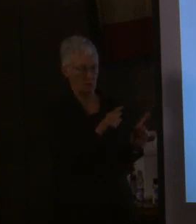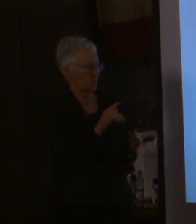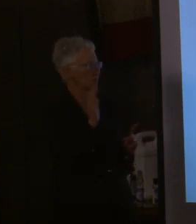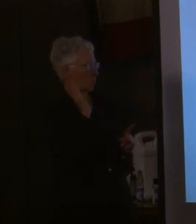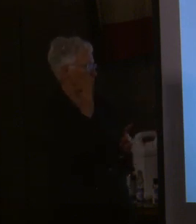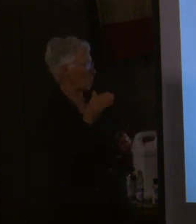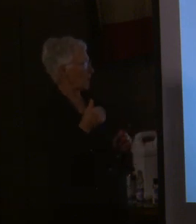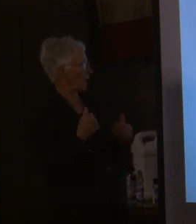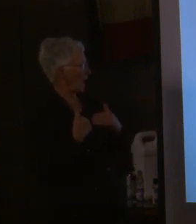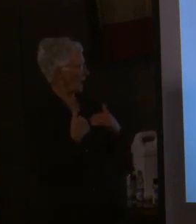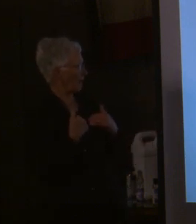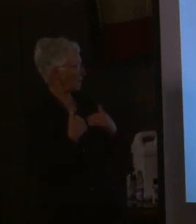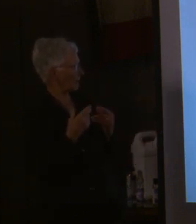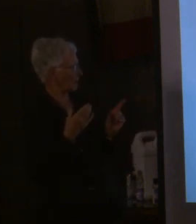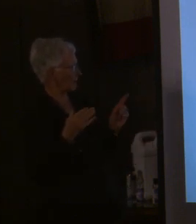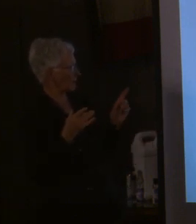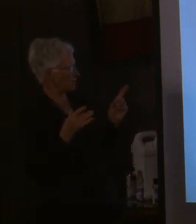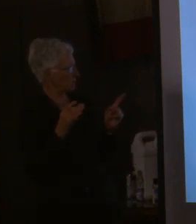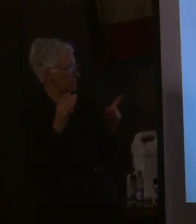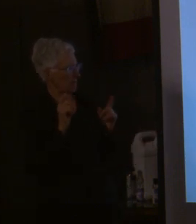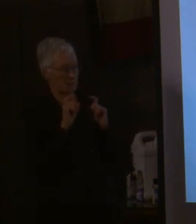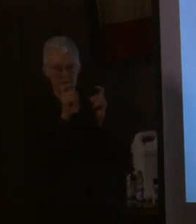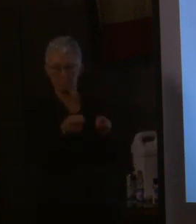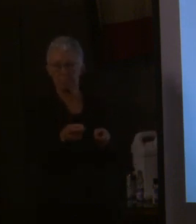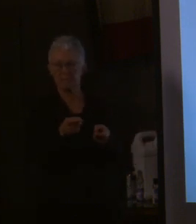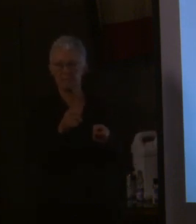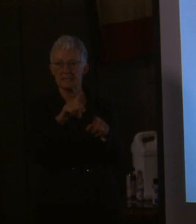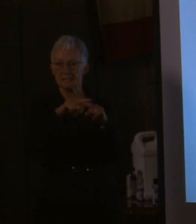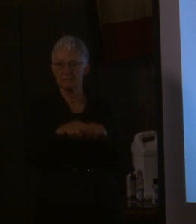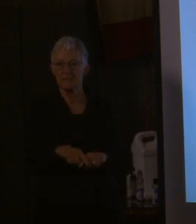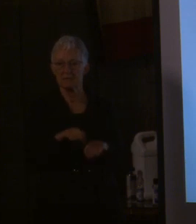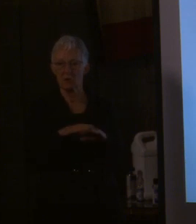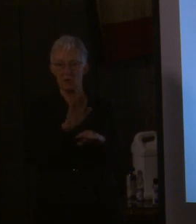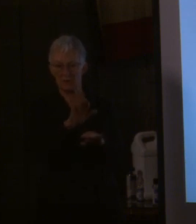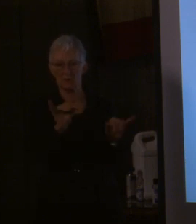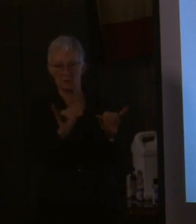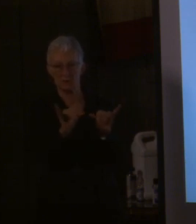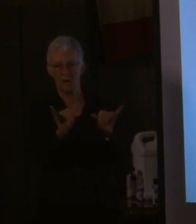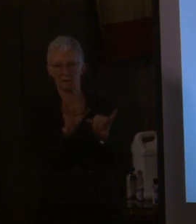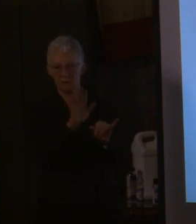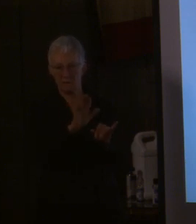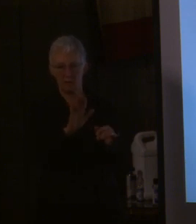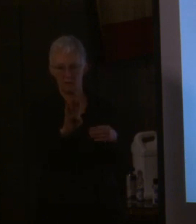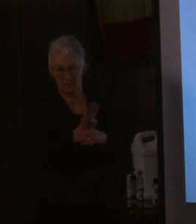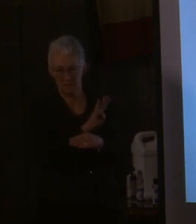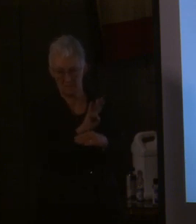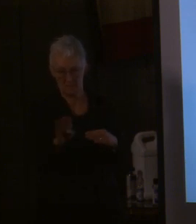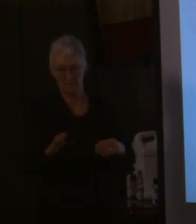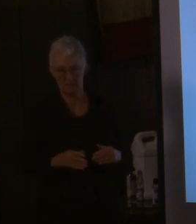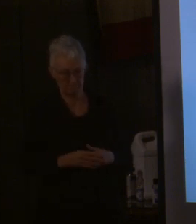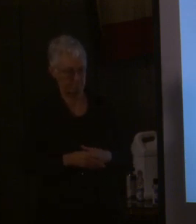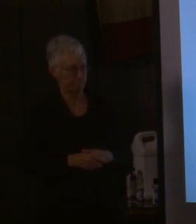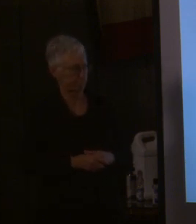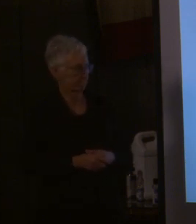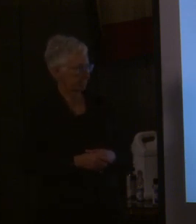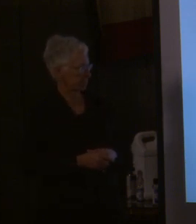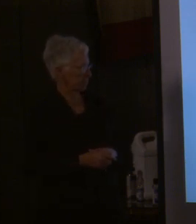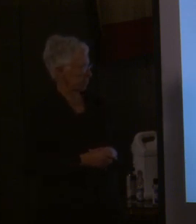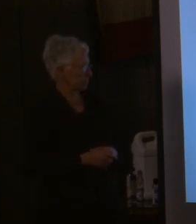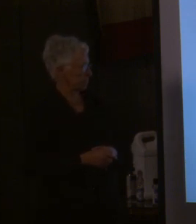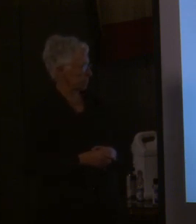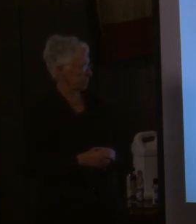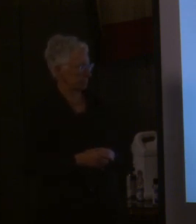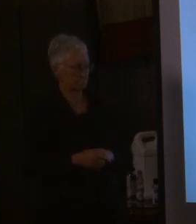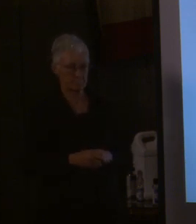upon their faceplate capacity. So again, getting at kind of the size of each of the facilities, discerning out the money based on that.